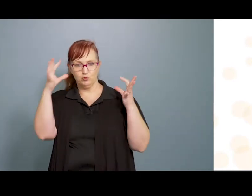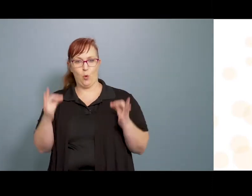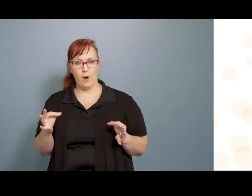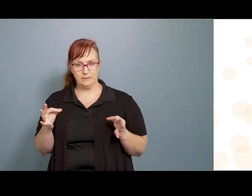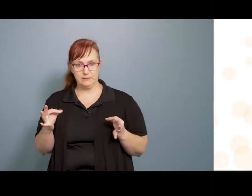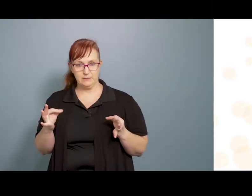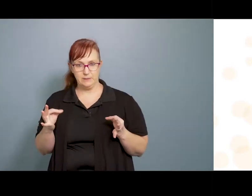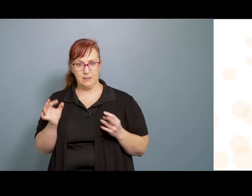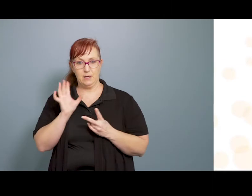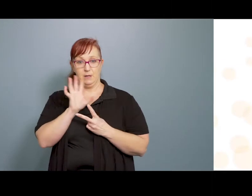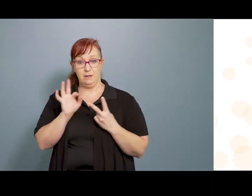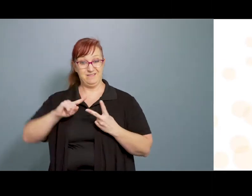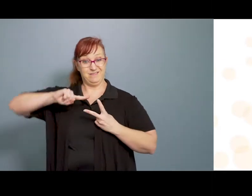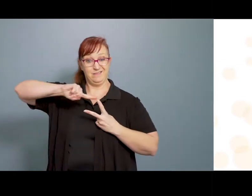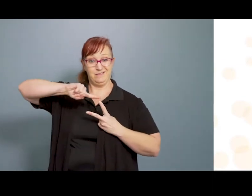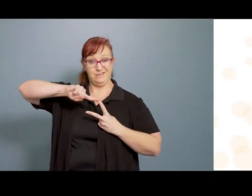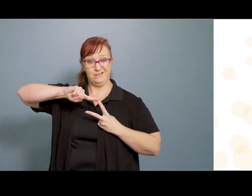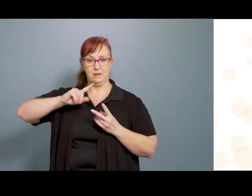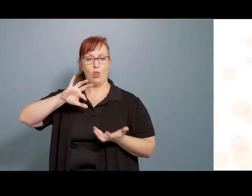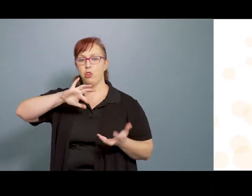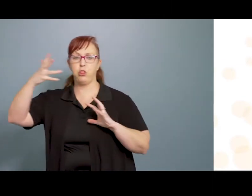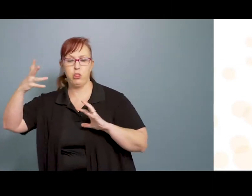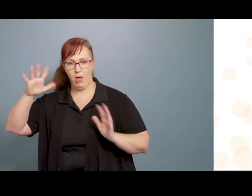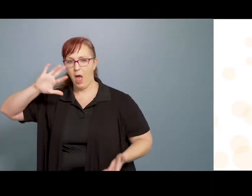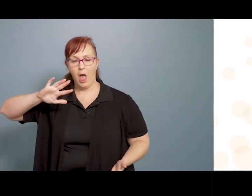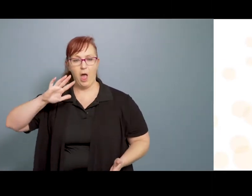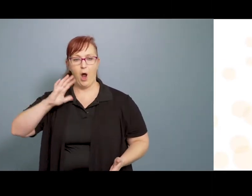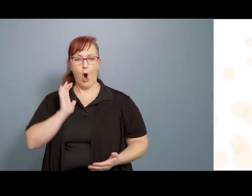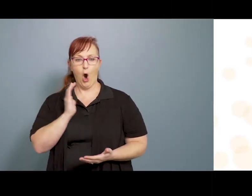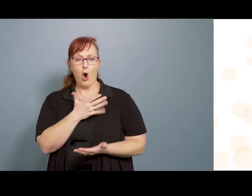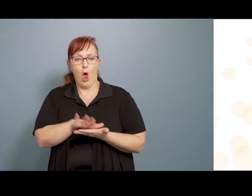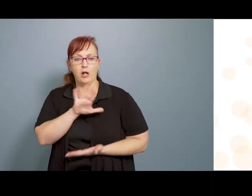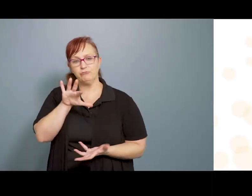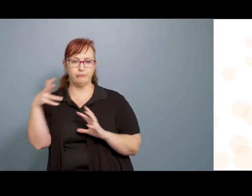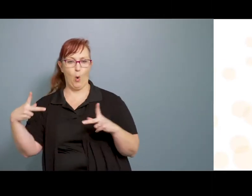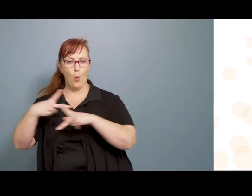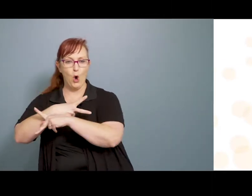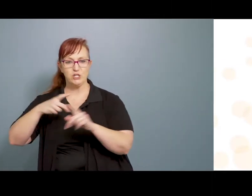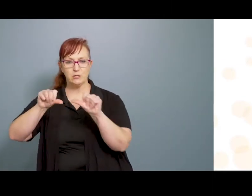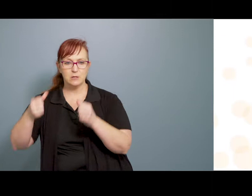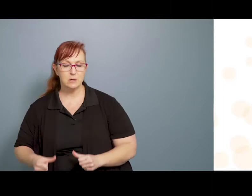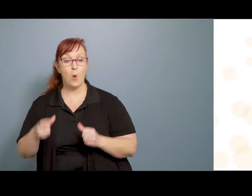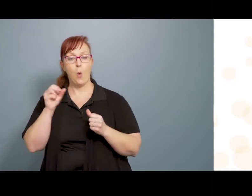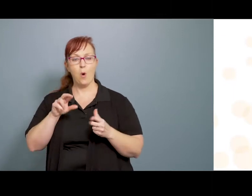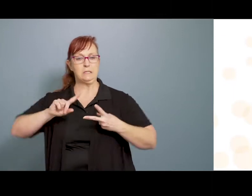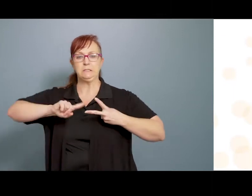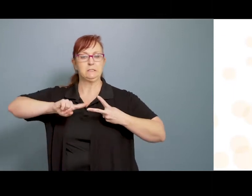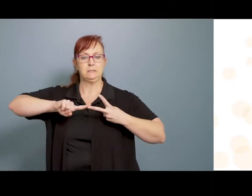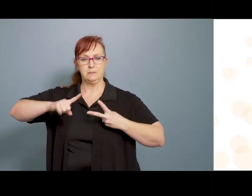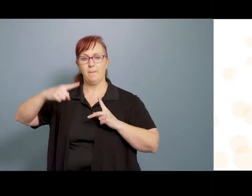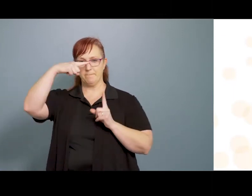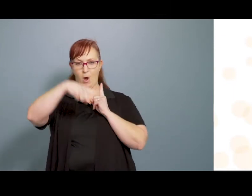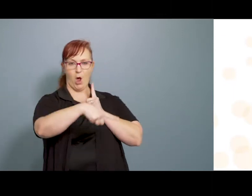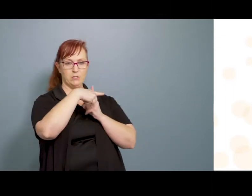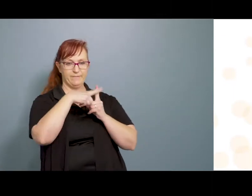the worst event in our 11-year history, or we could proceed down the path of creating our